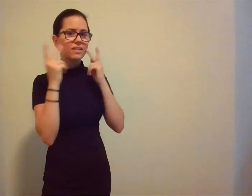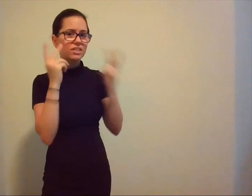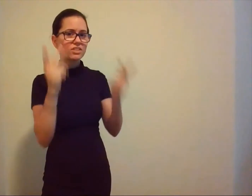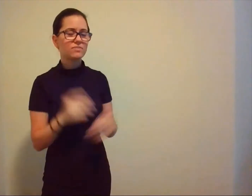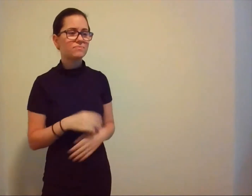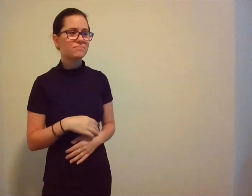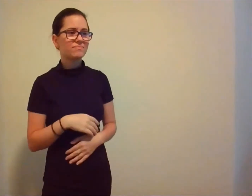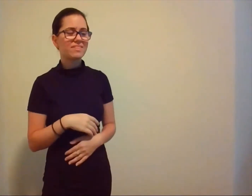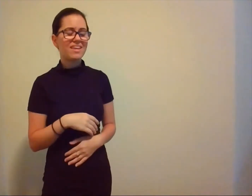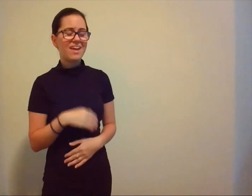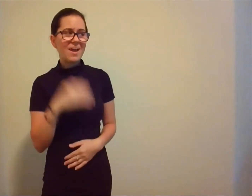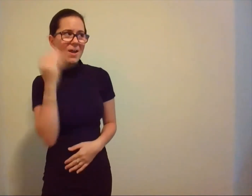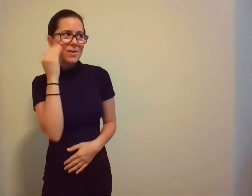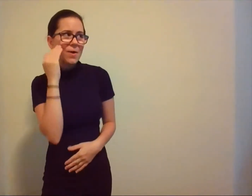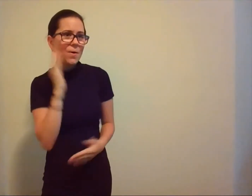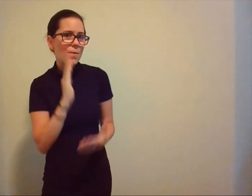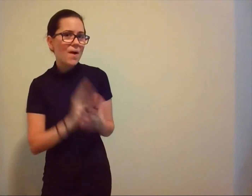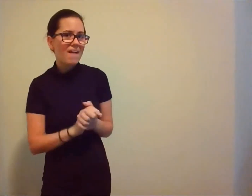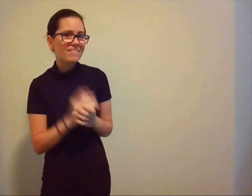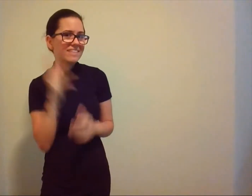so much. And